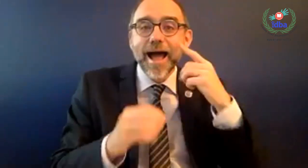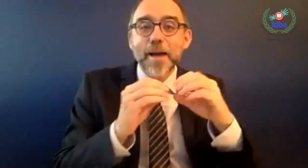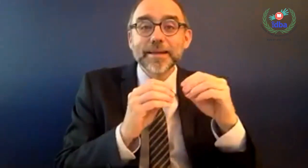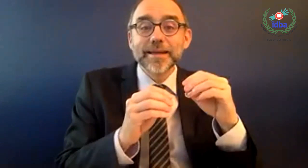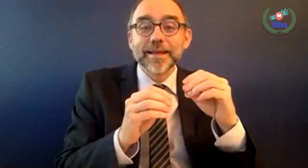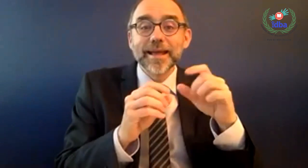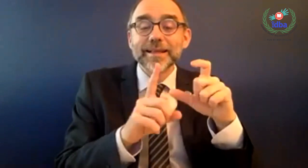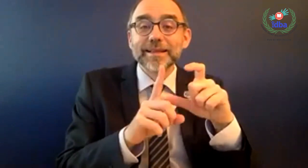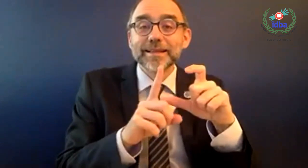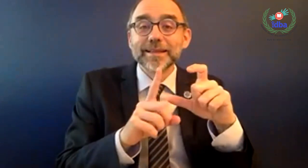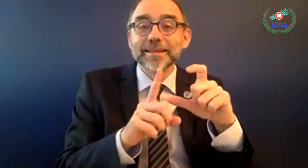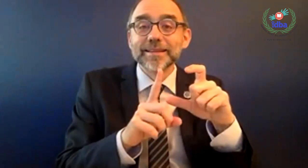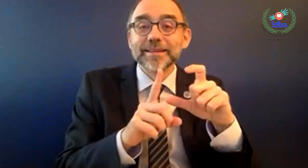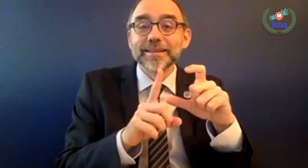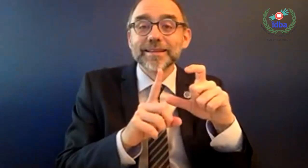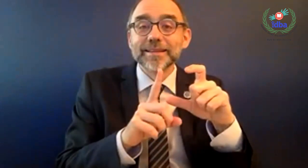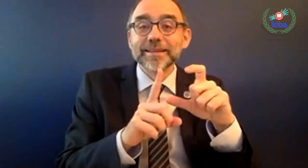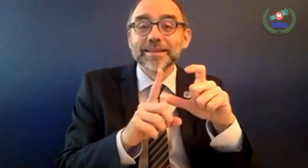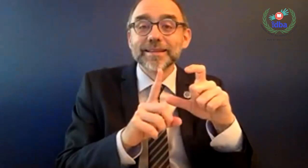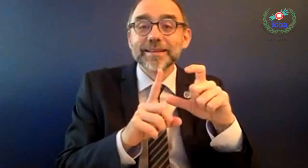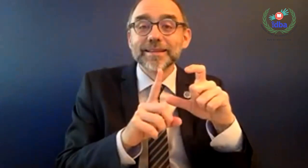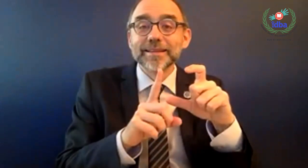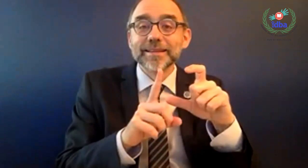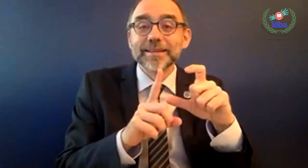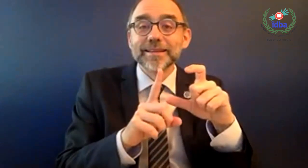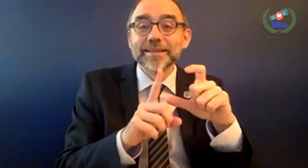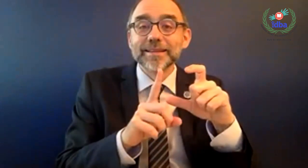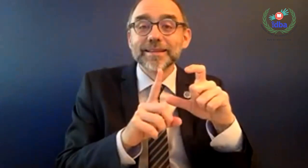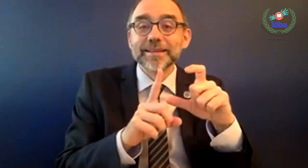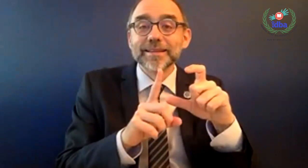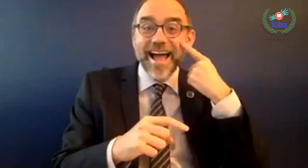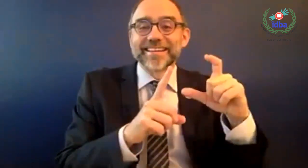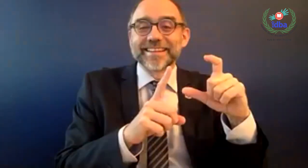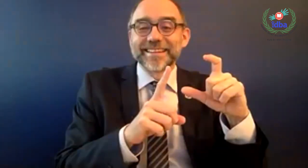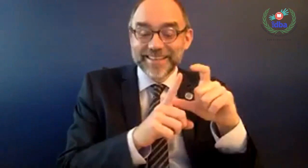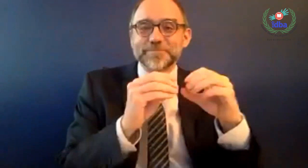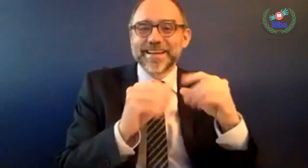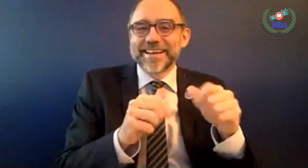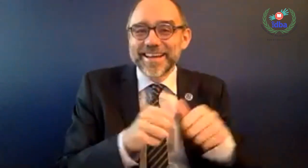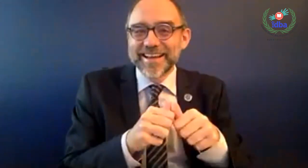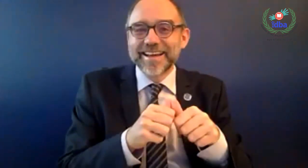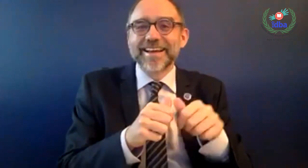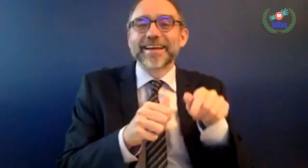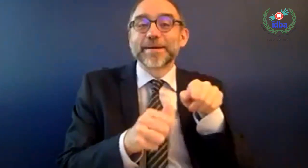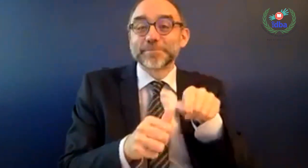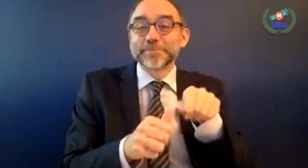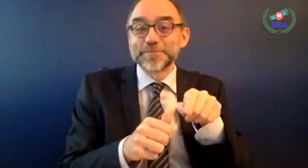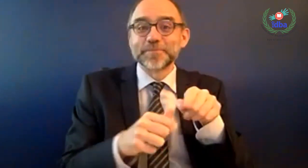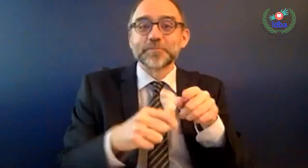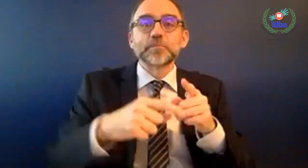bilingualism and sign language. But IDBA, Indore Deaf, sorry, I'm misspelling it, IDBA, the Indore